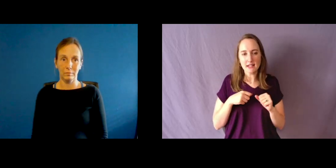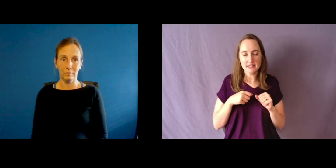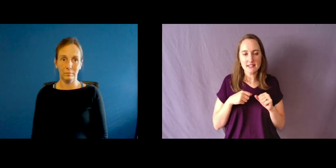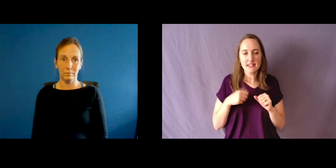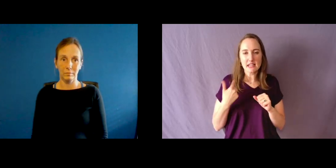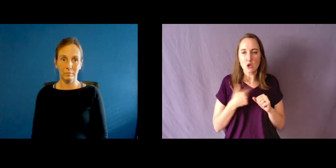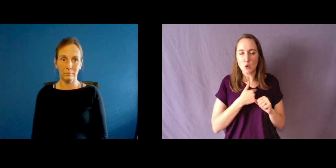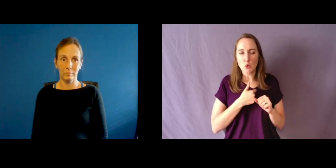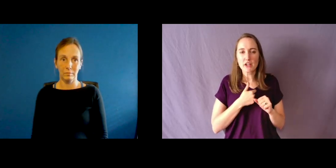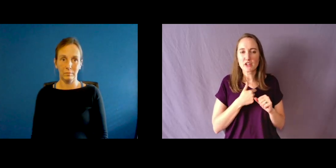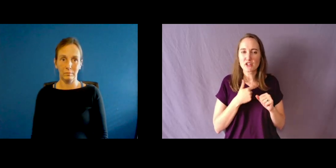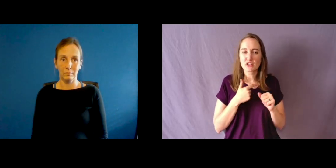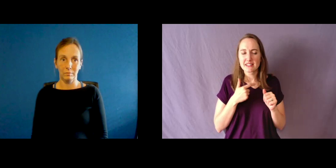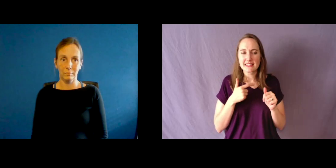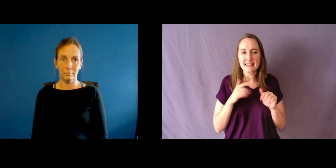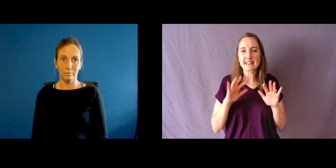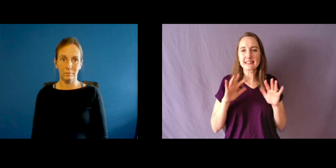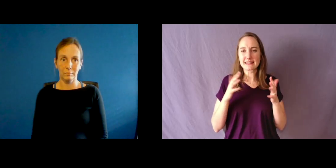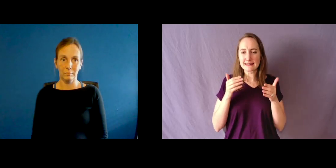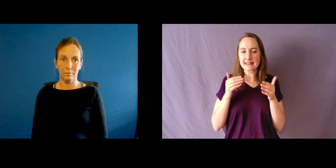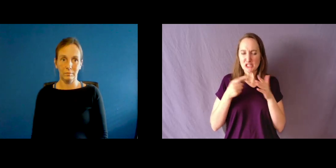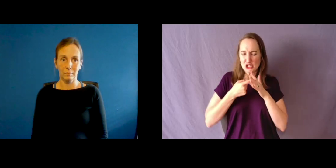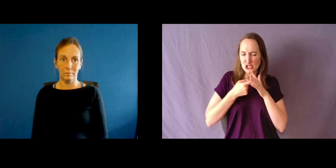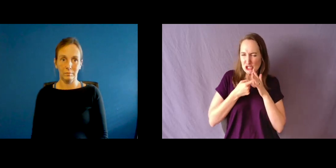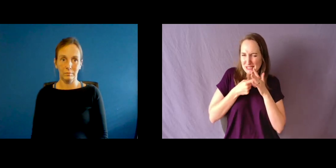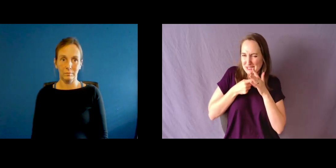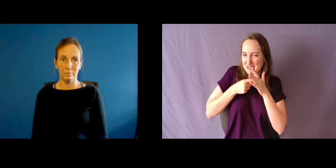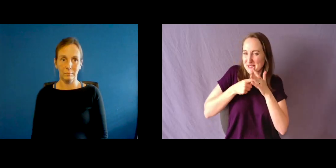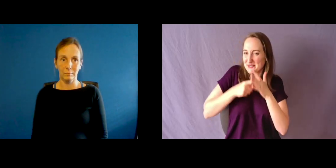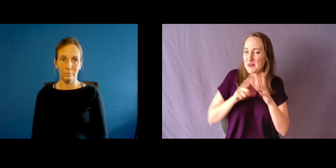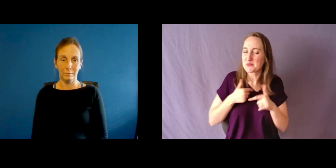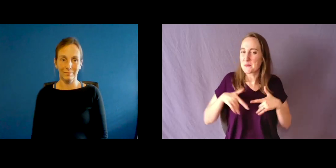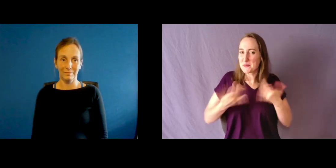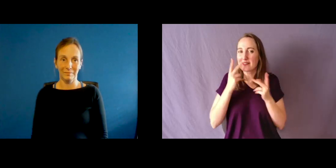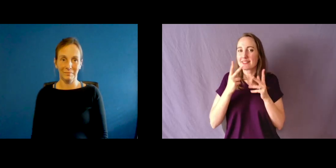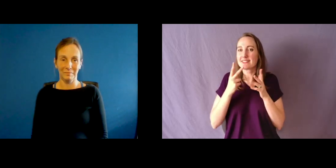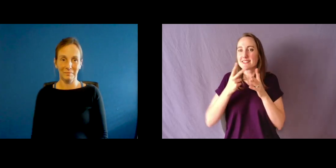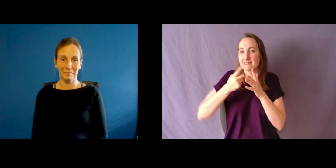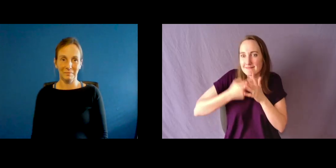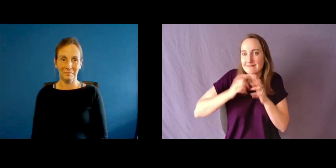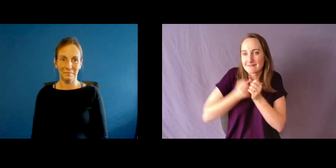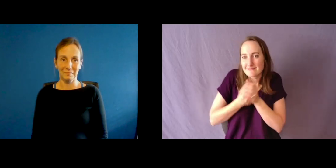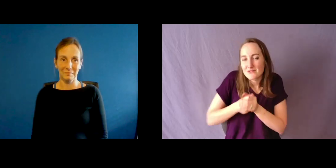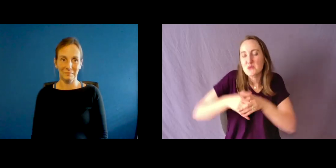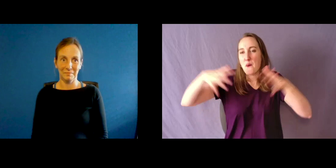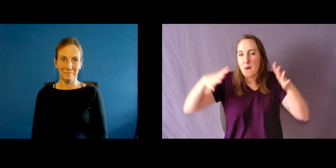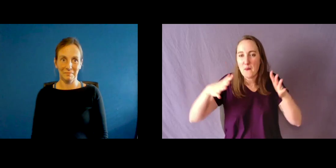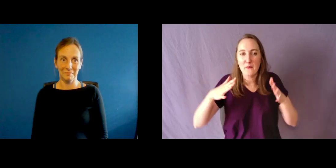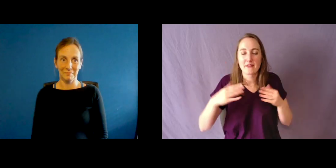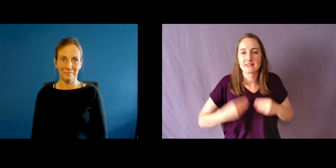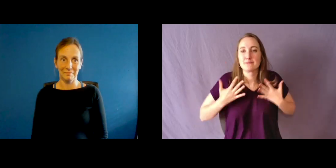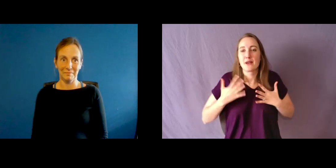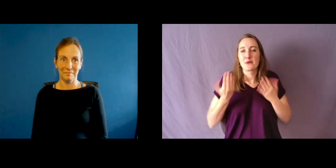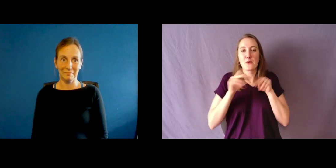we're just barely at the tip of where it's starting. So I'm really excited to kind of see it grow and inspire even